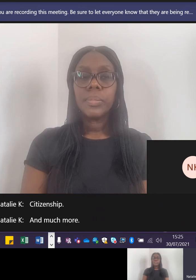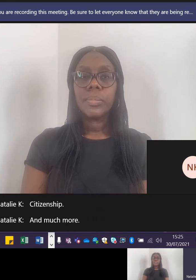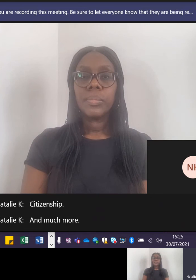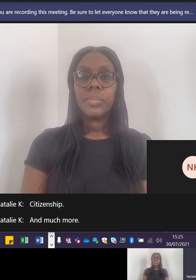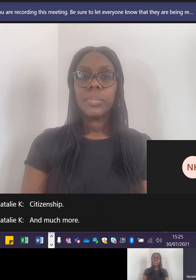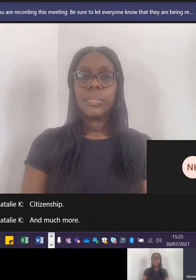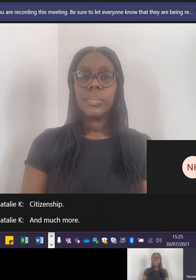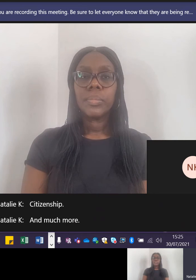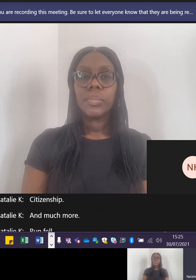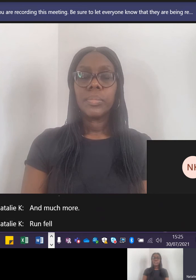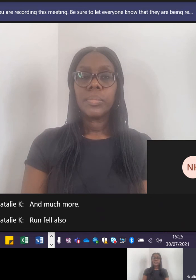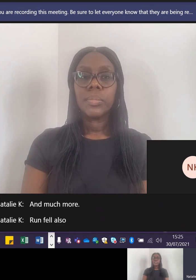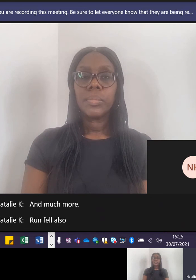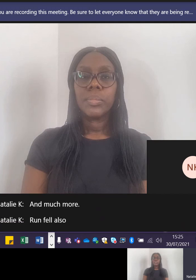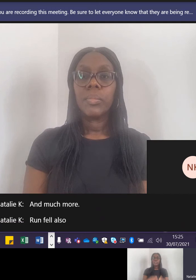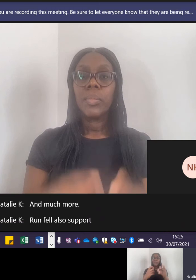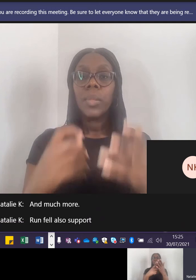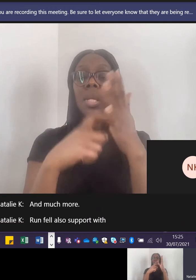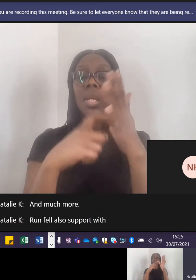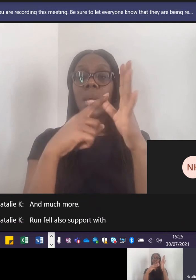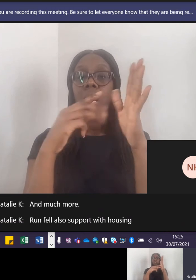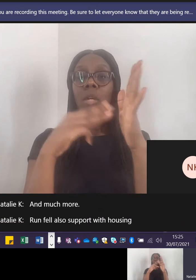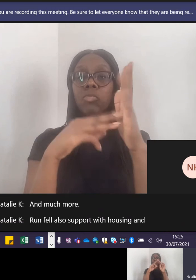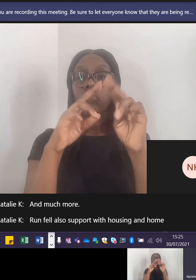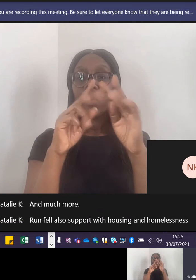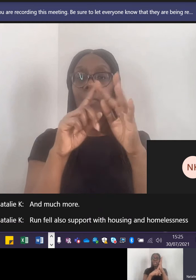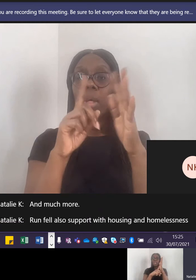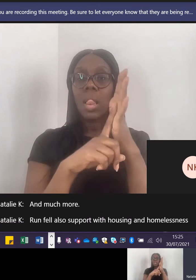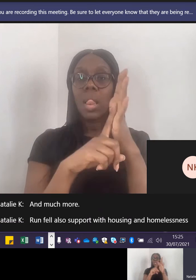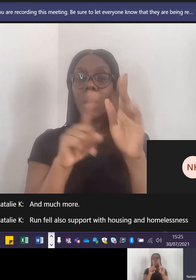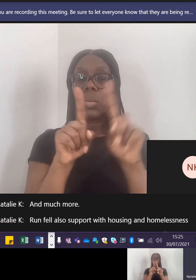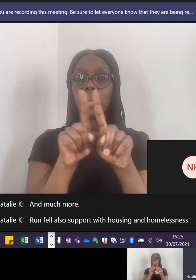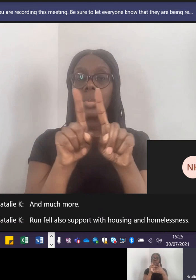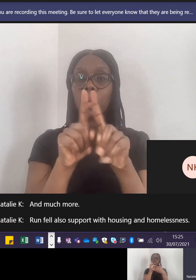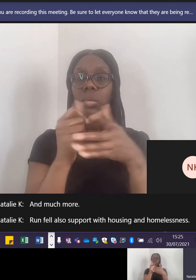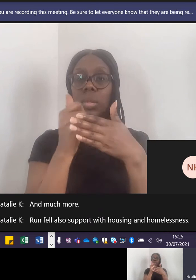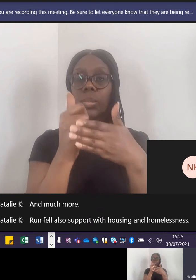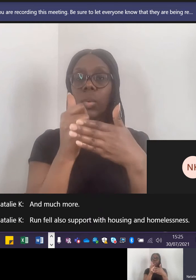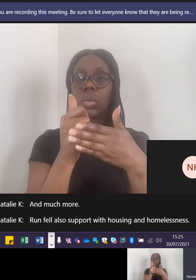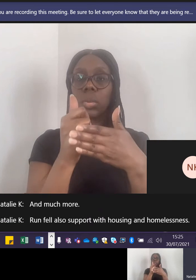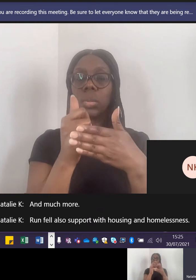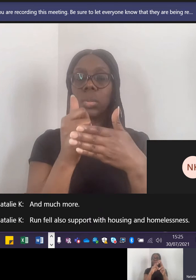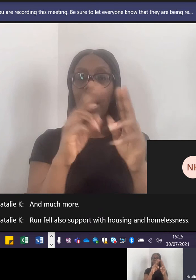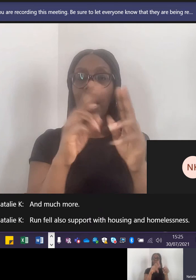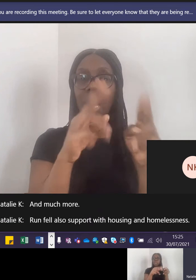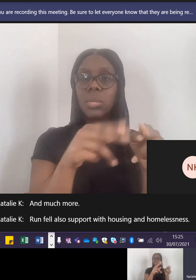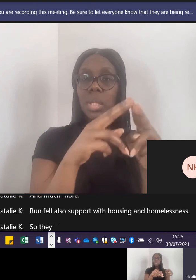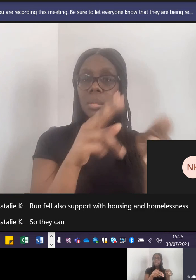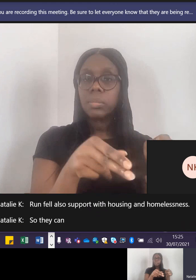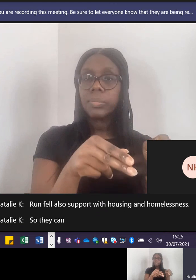Ramfel also support with housing and homelessness. So they